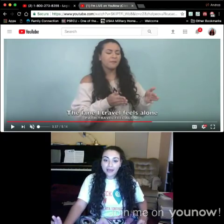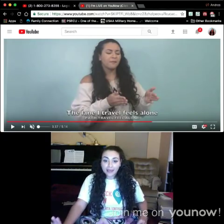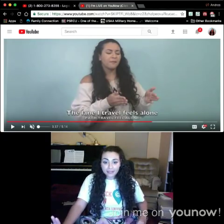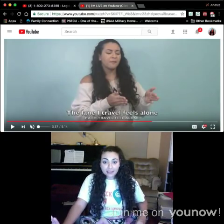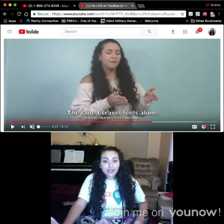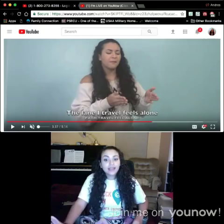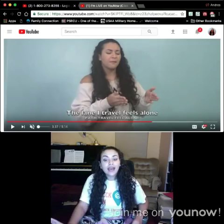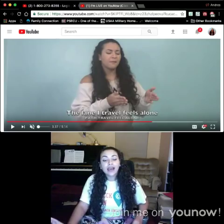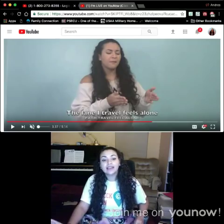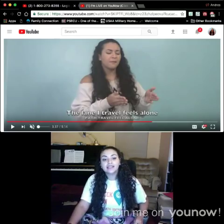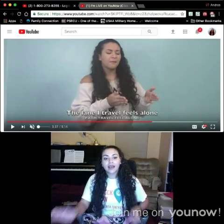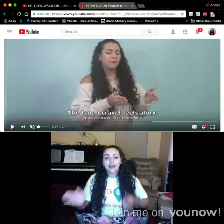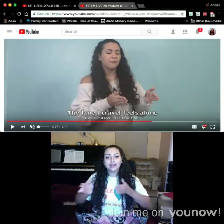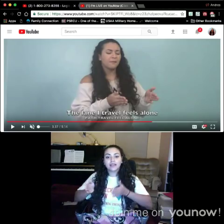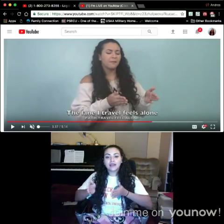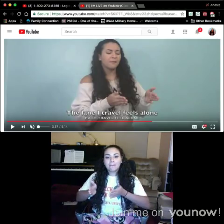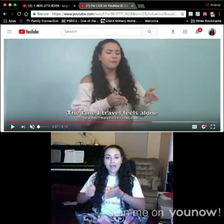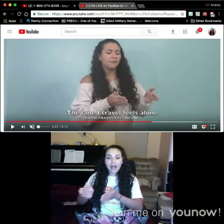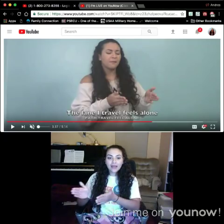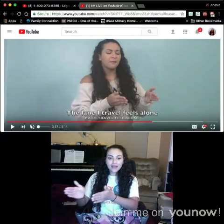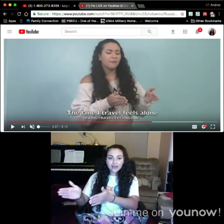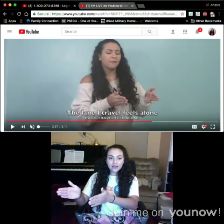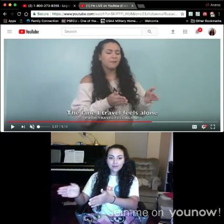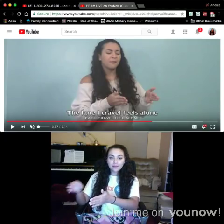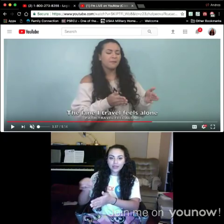I kept it in. I signed path.